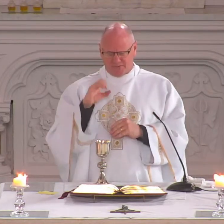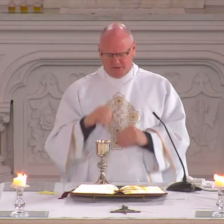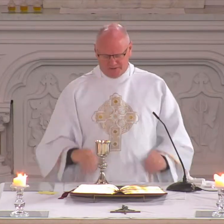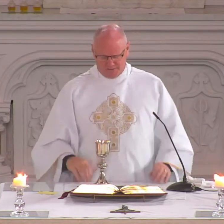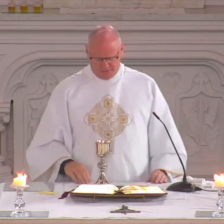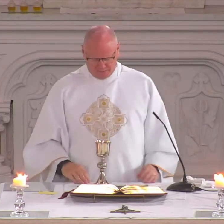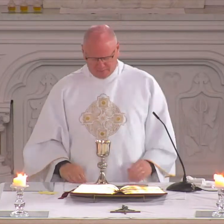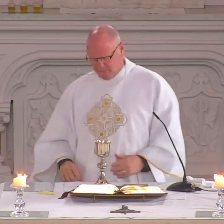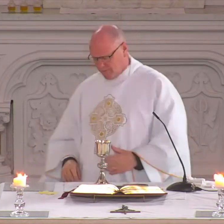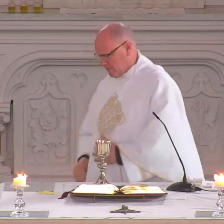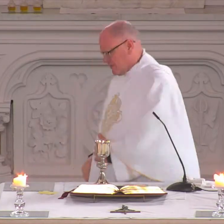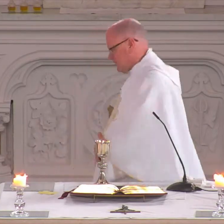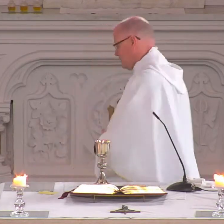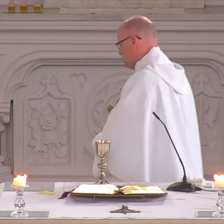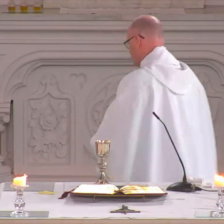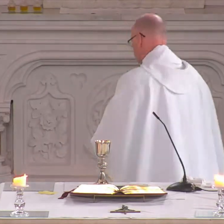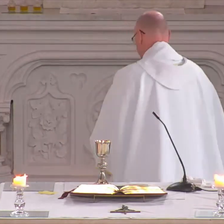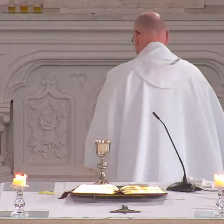Christ's peace.